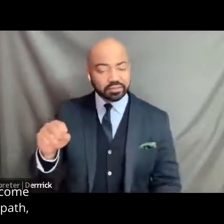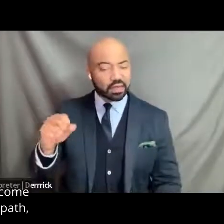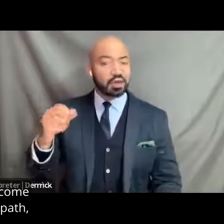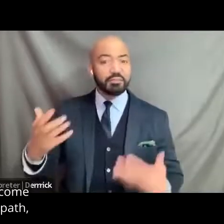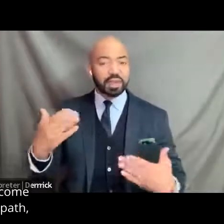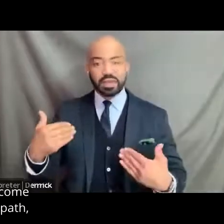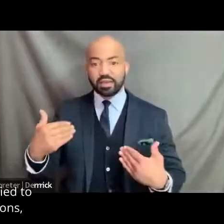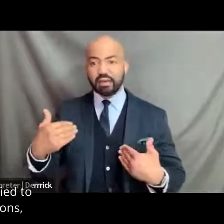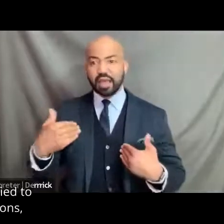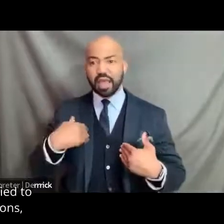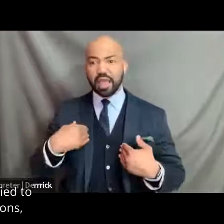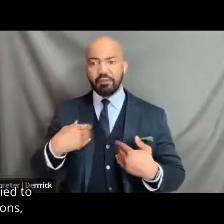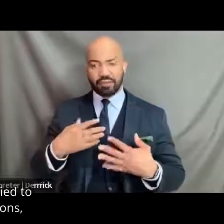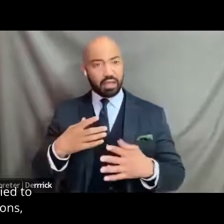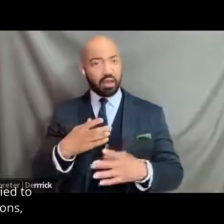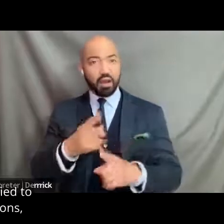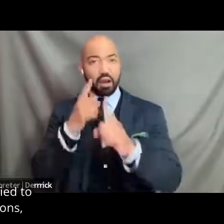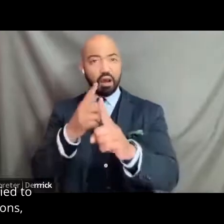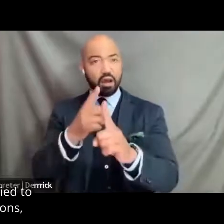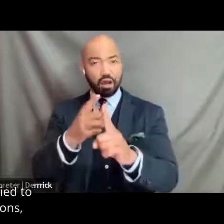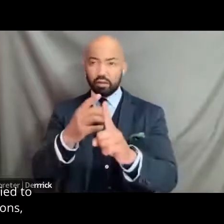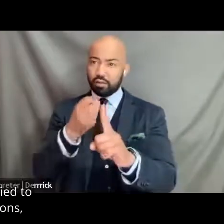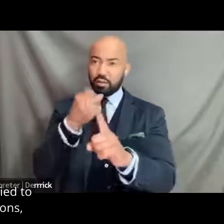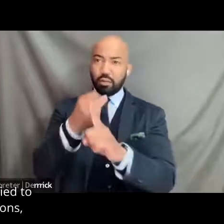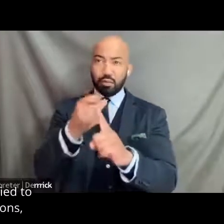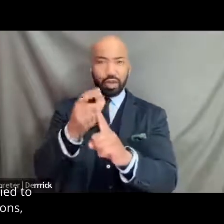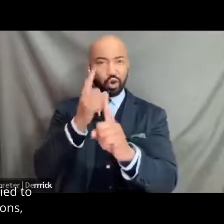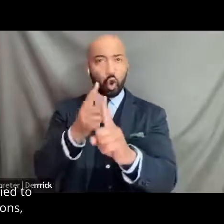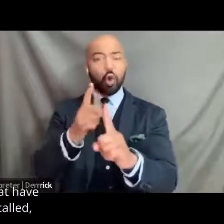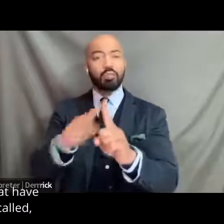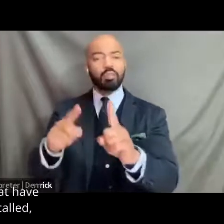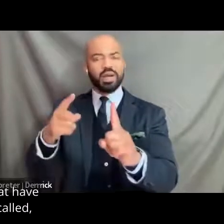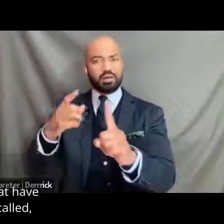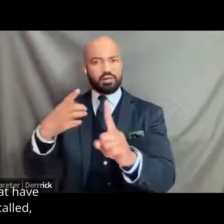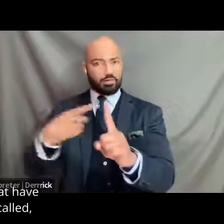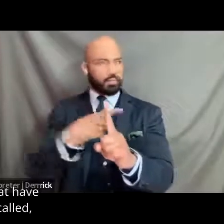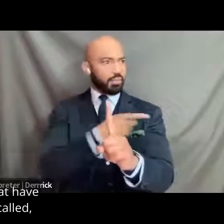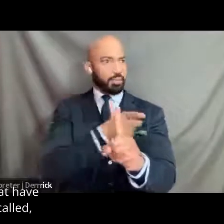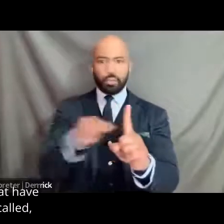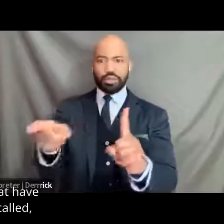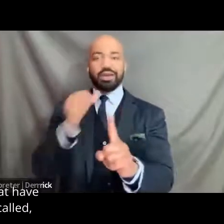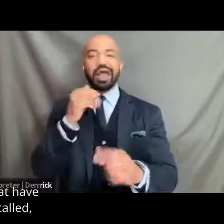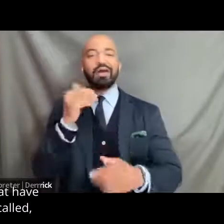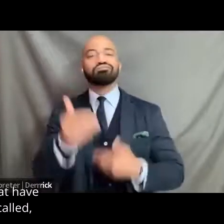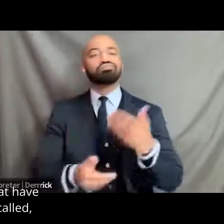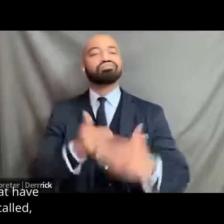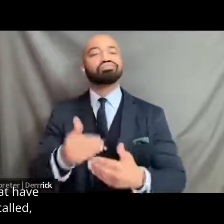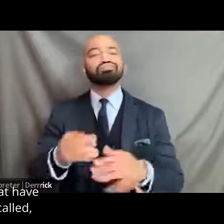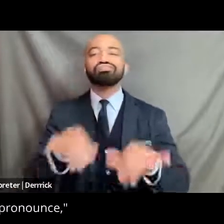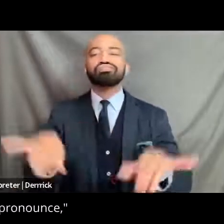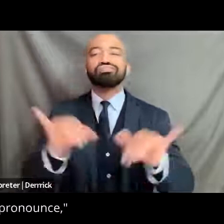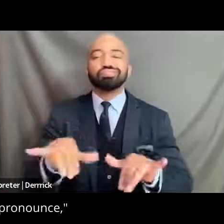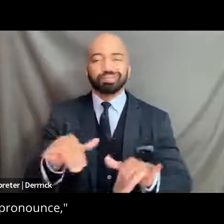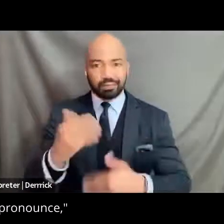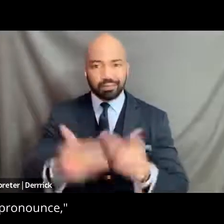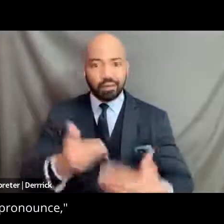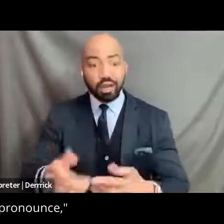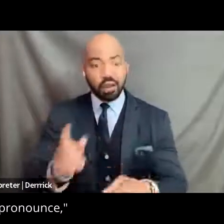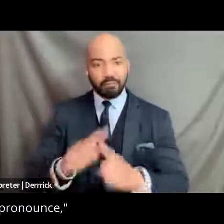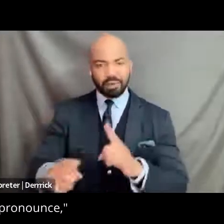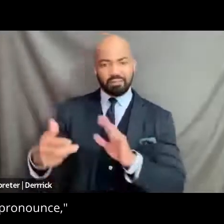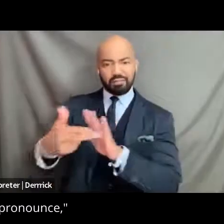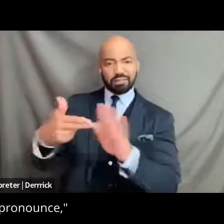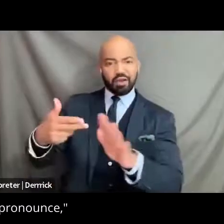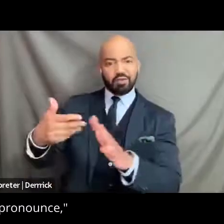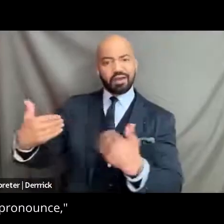linear path who are overqualified to be in these positions who have names that have traditionally been called quote unquote